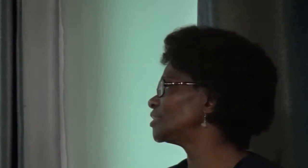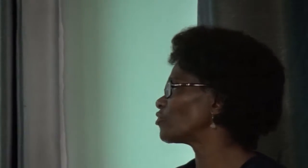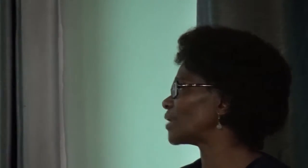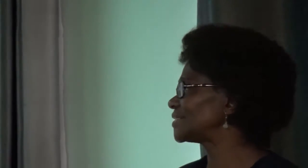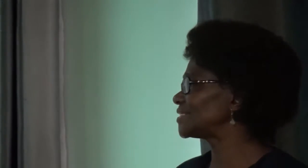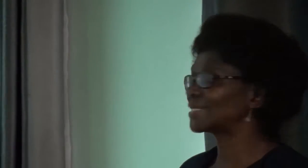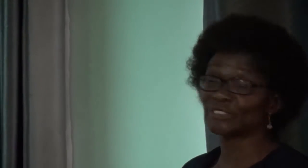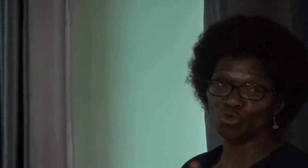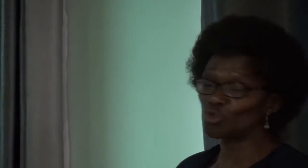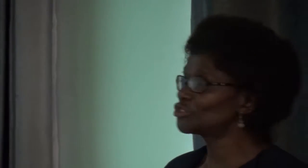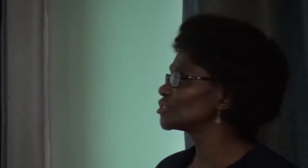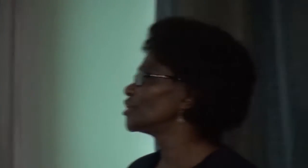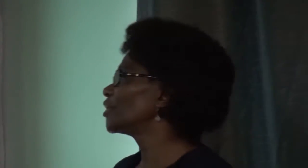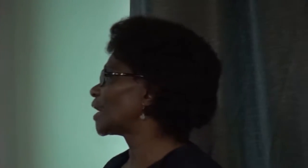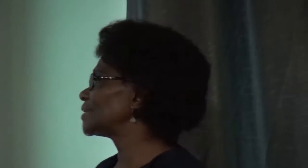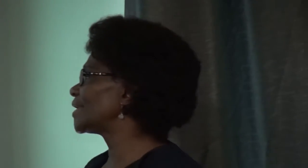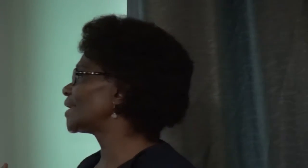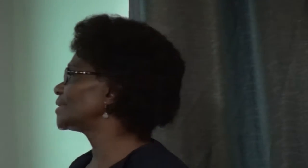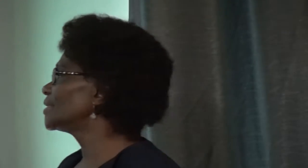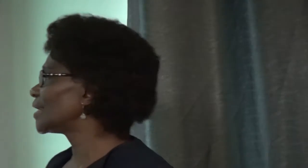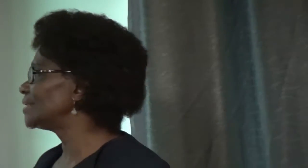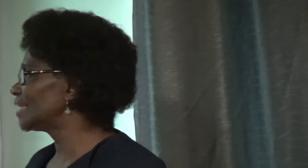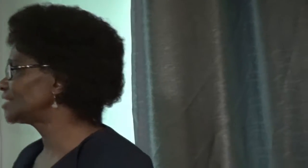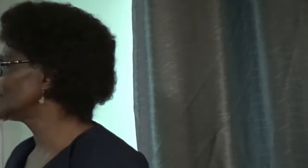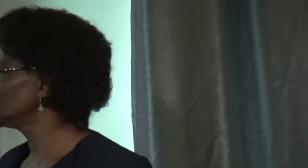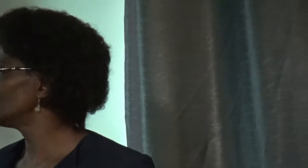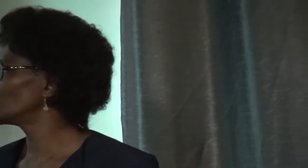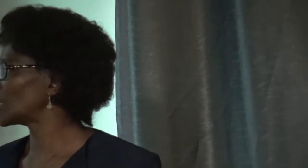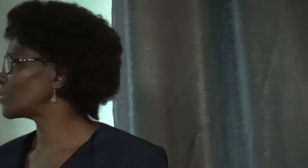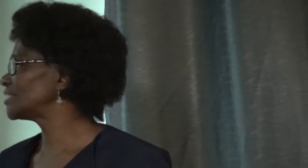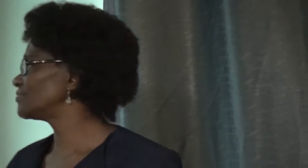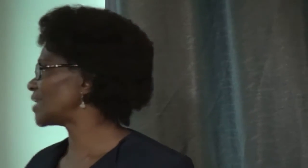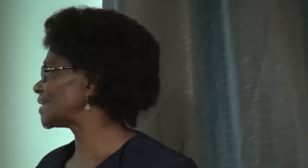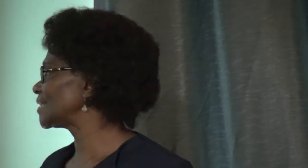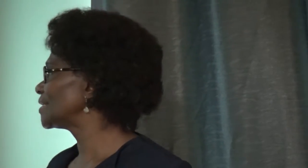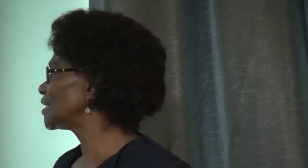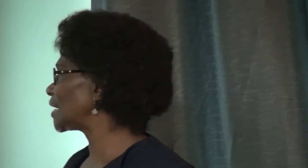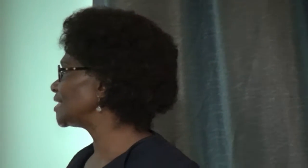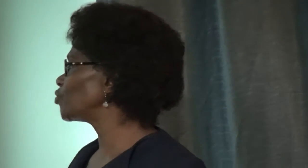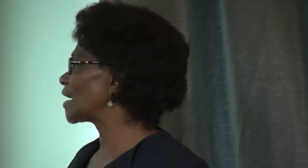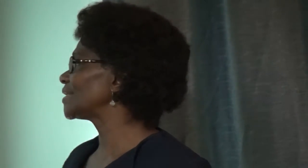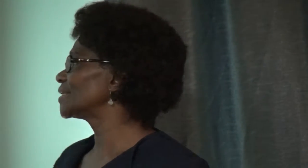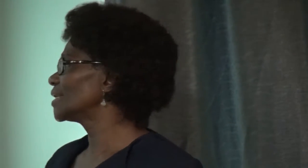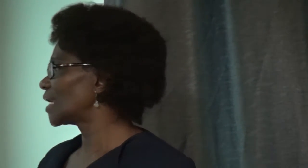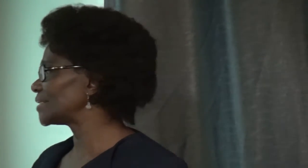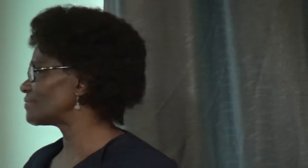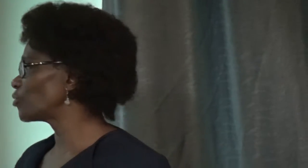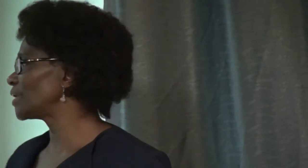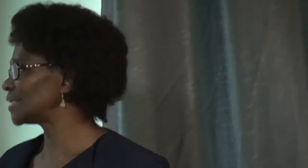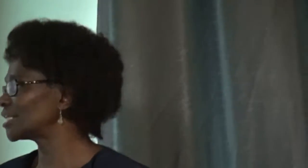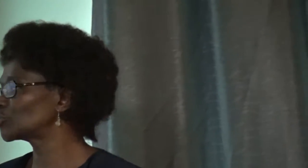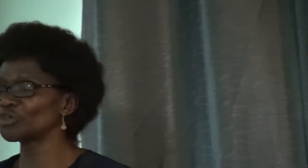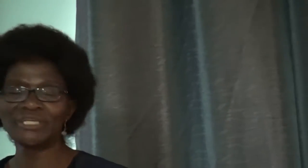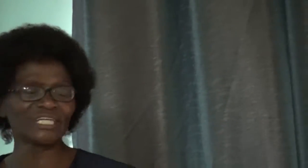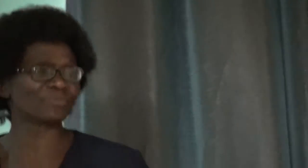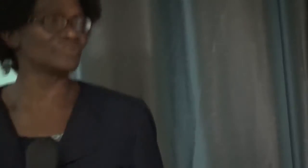other community of practice in other schools. And then engaging in collaborative learning and networking and developing